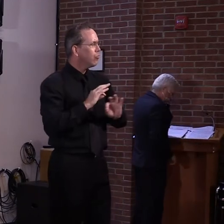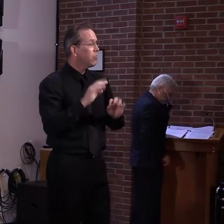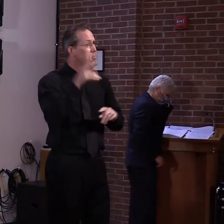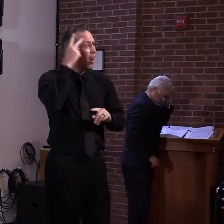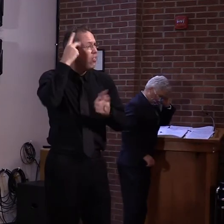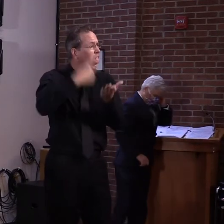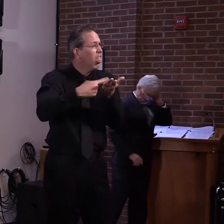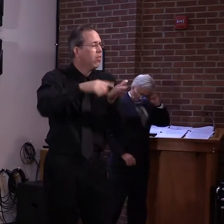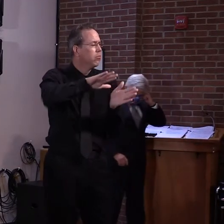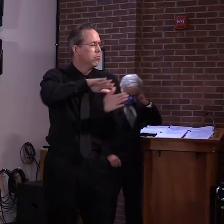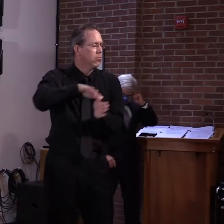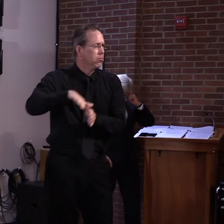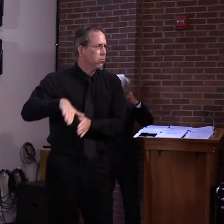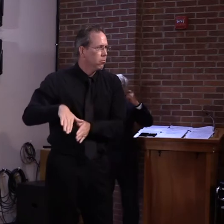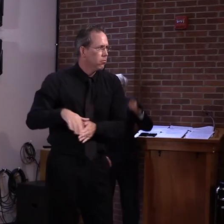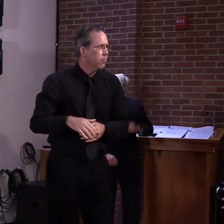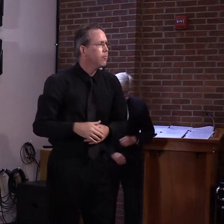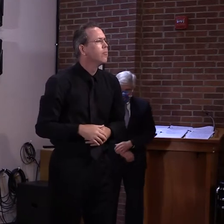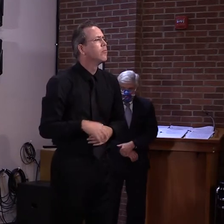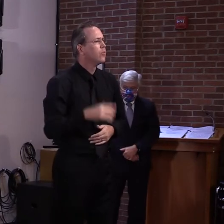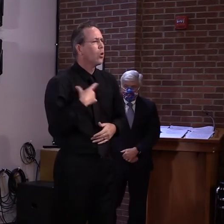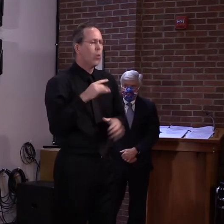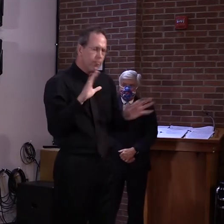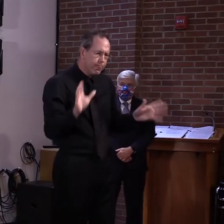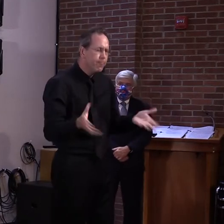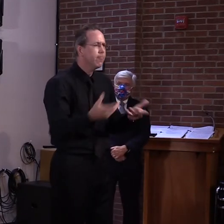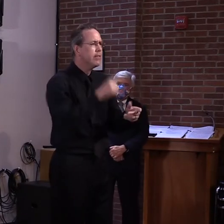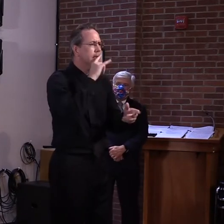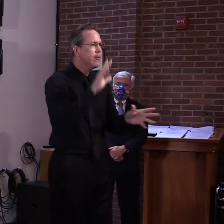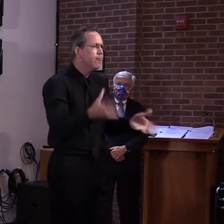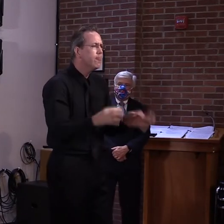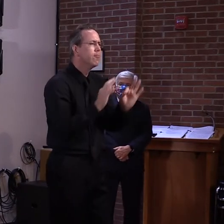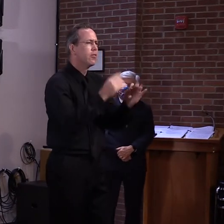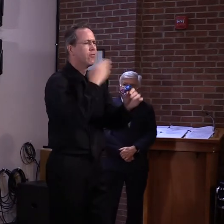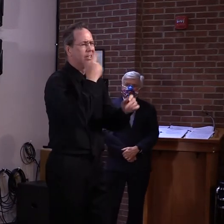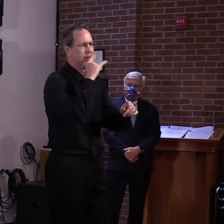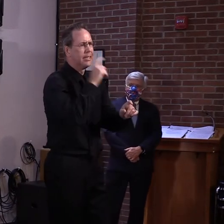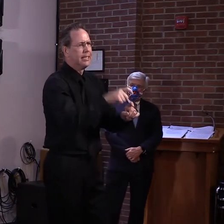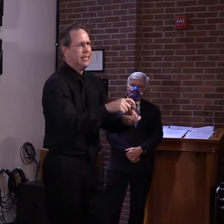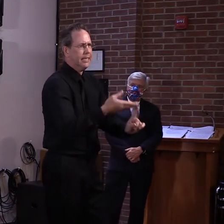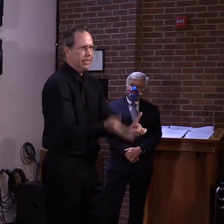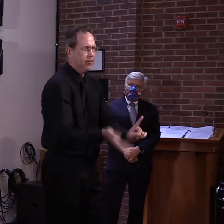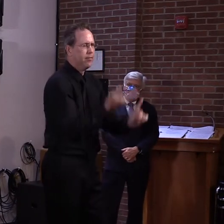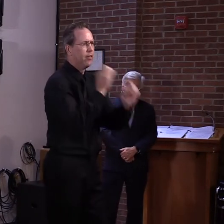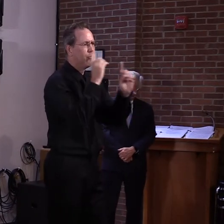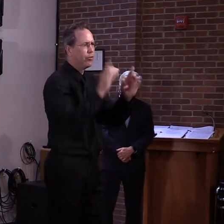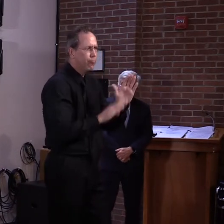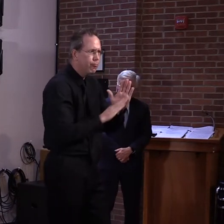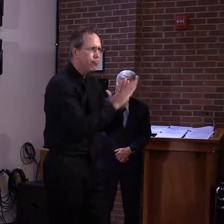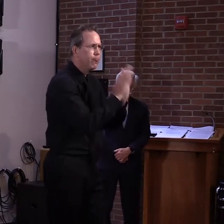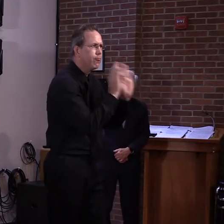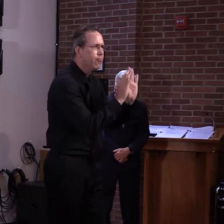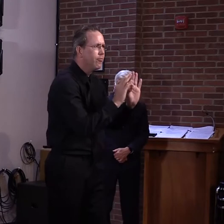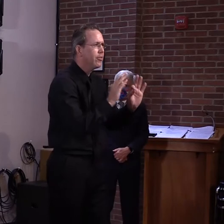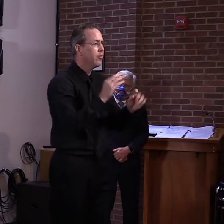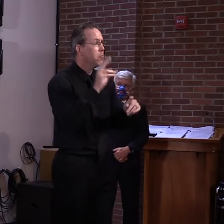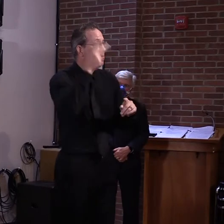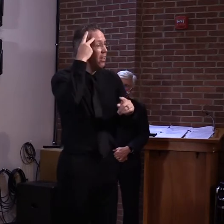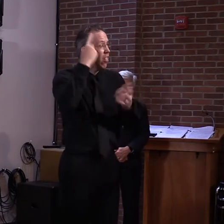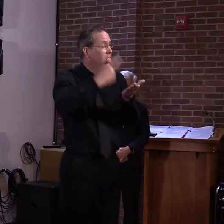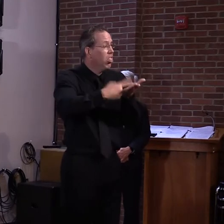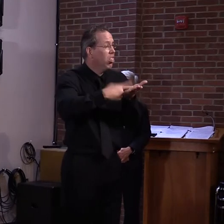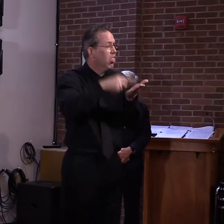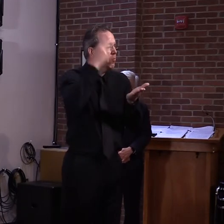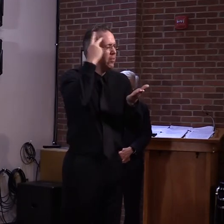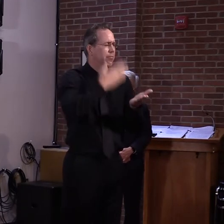be better off. So we can can save the political battles for January if I'm